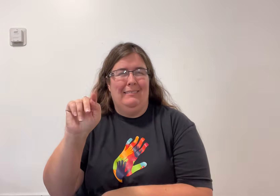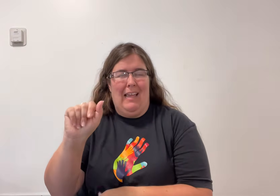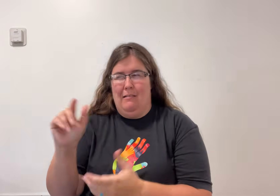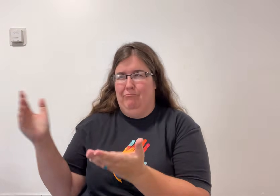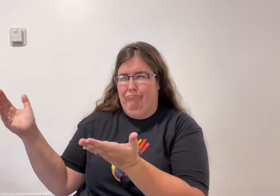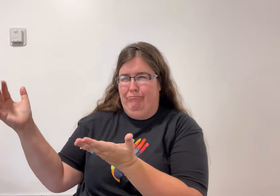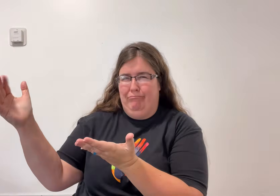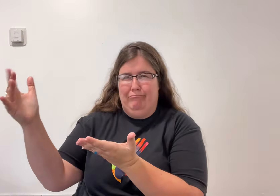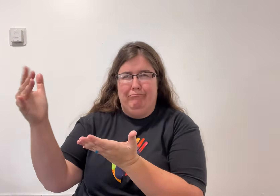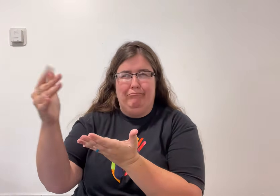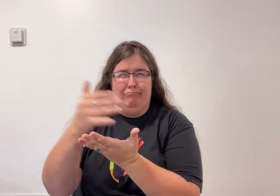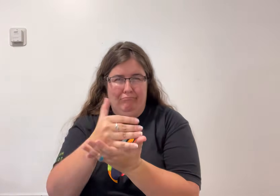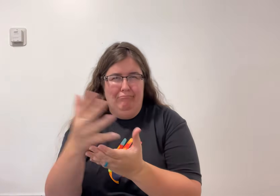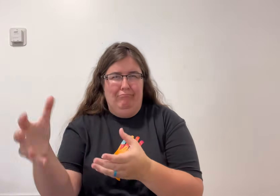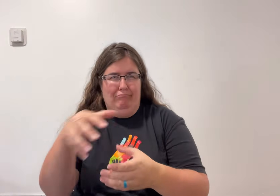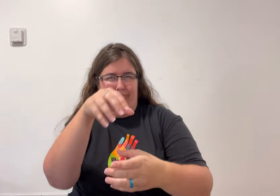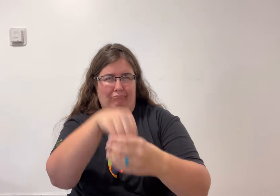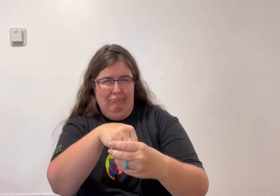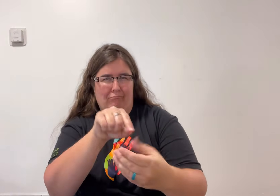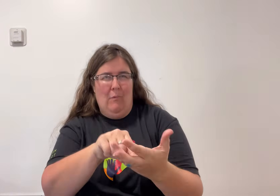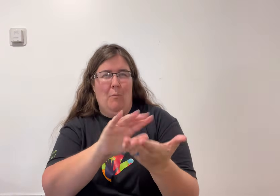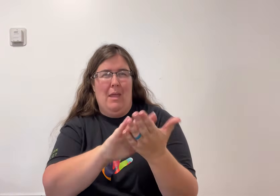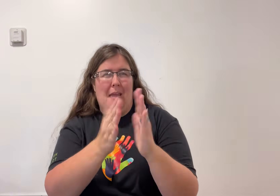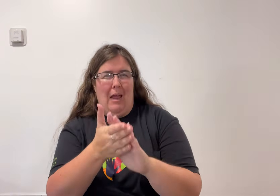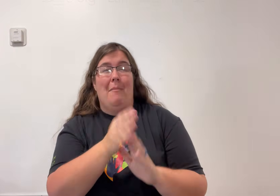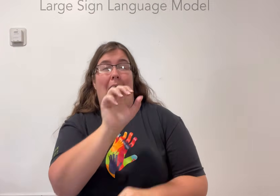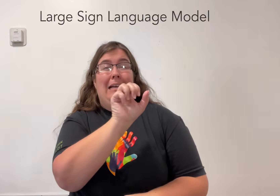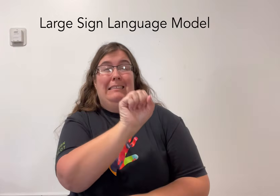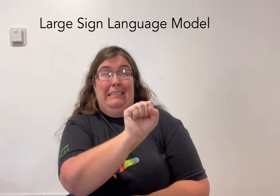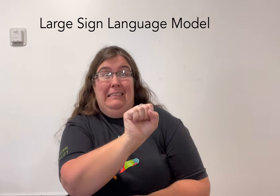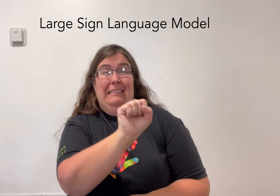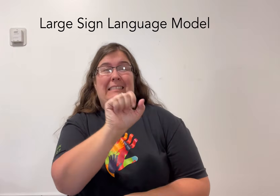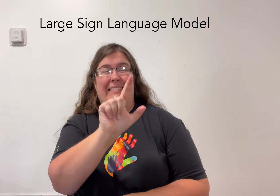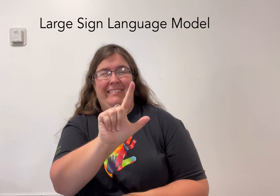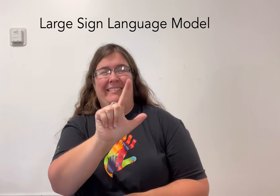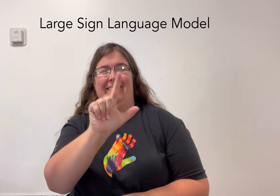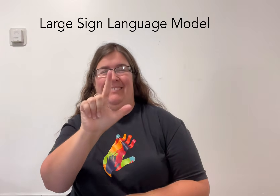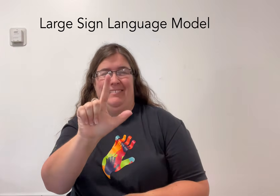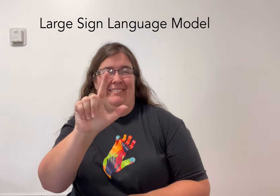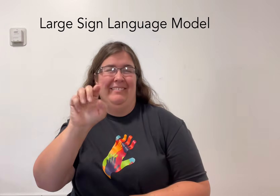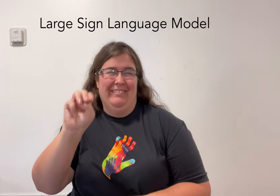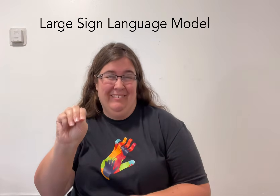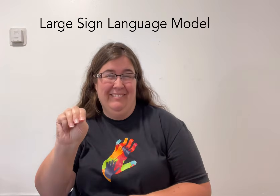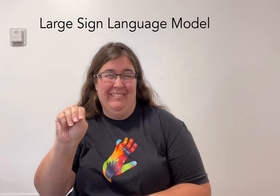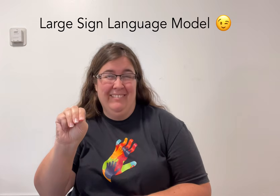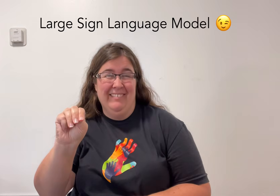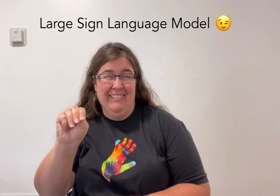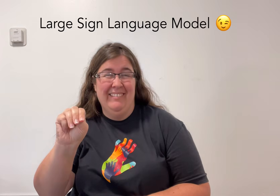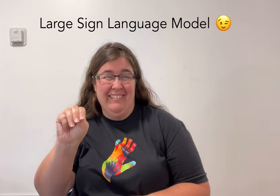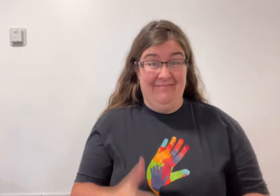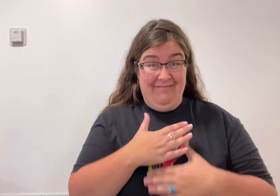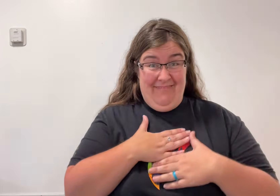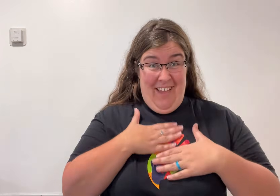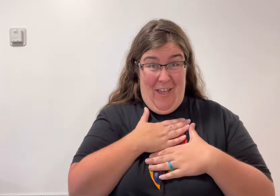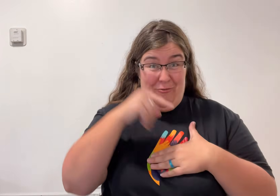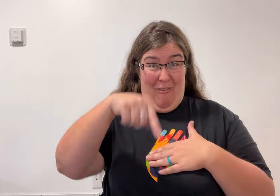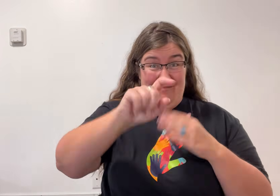training data, to create an SLLM, a large sign language model. If you enjoyed